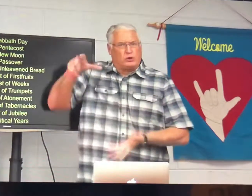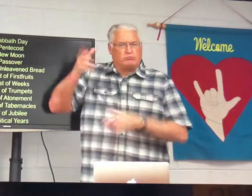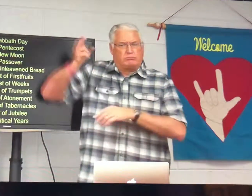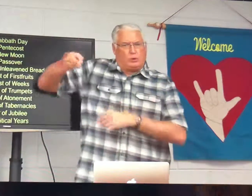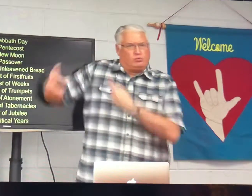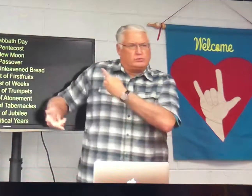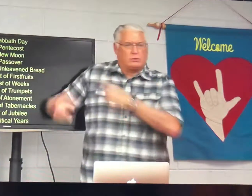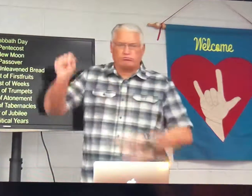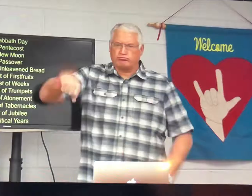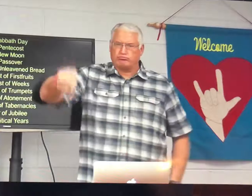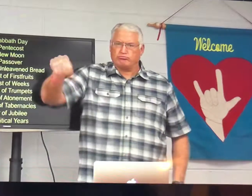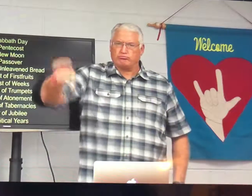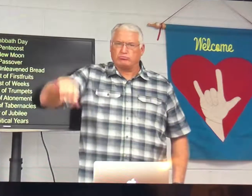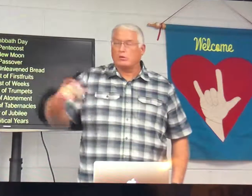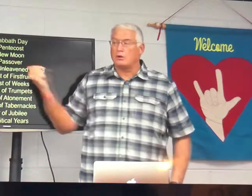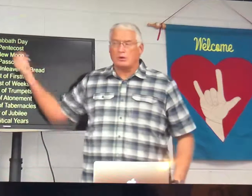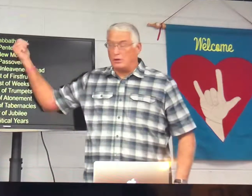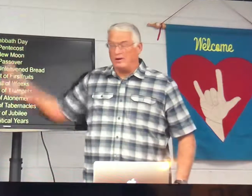loosened up. They have.